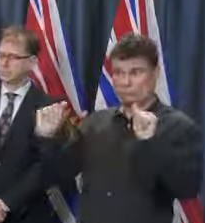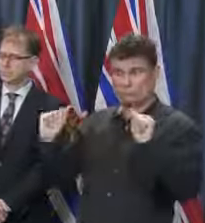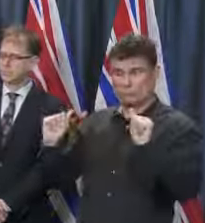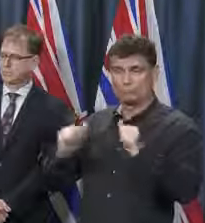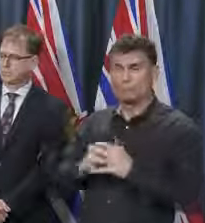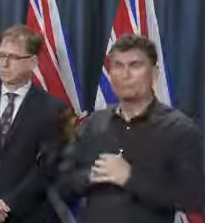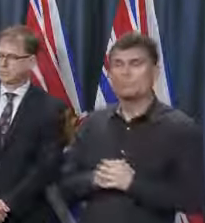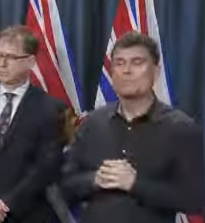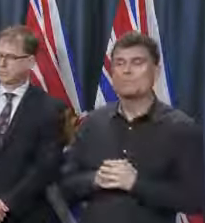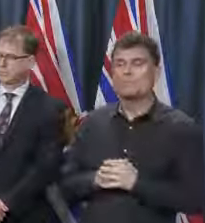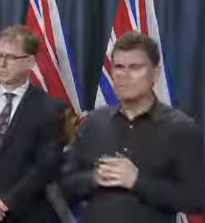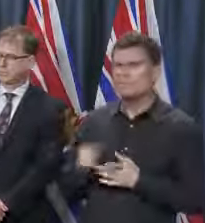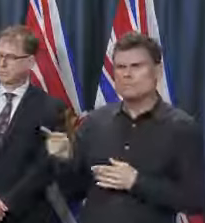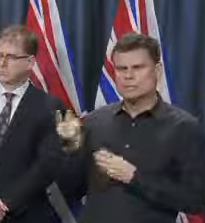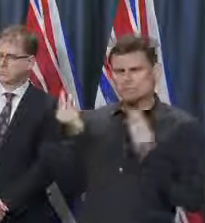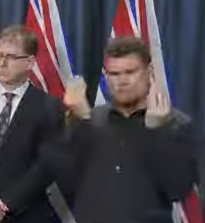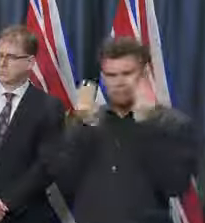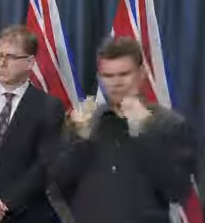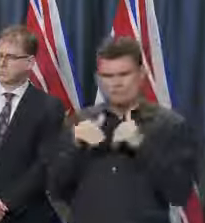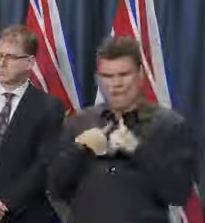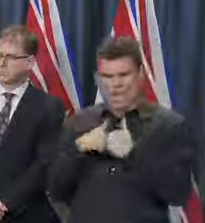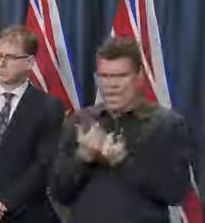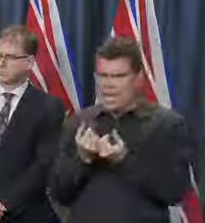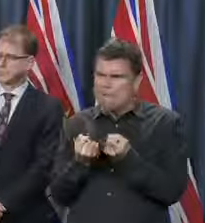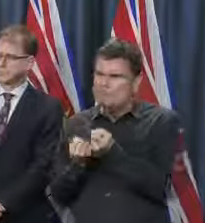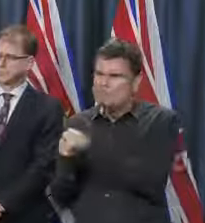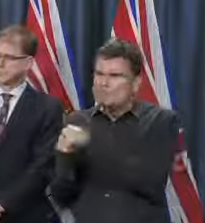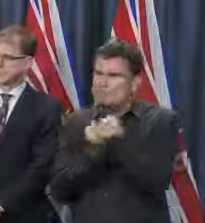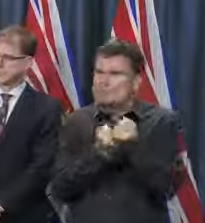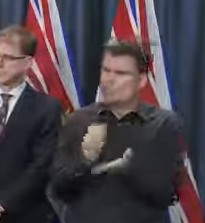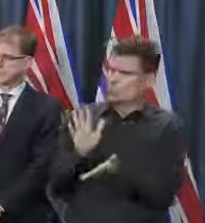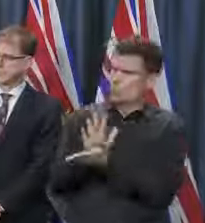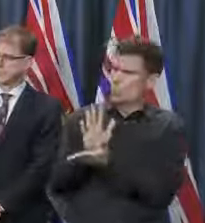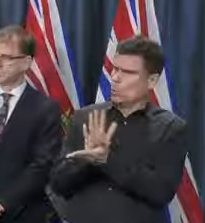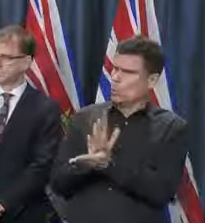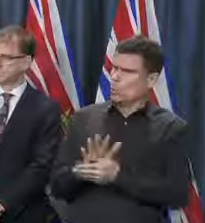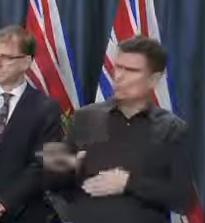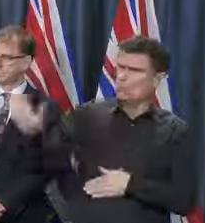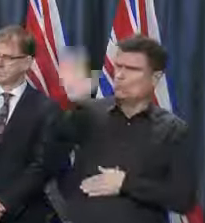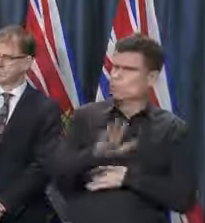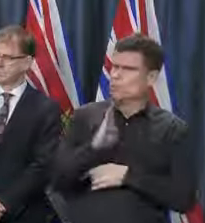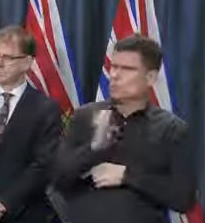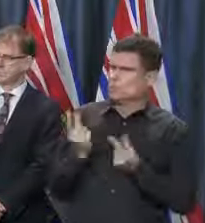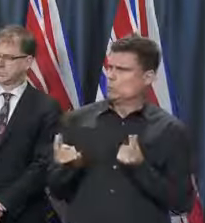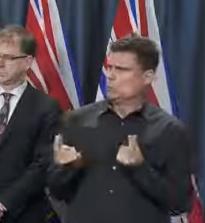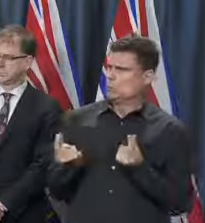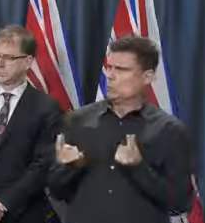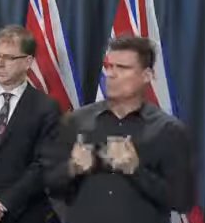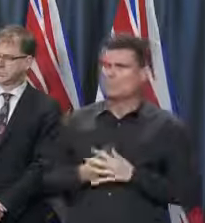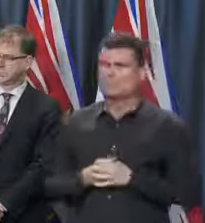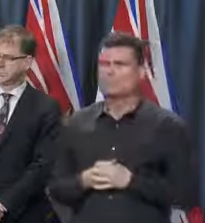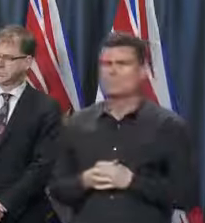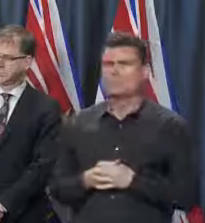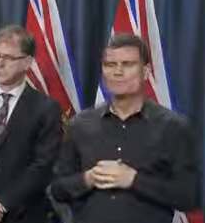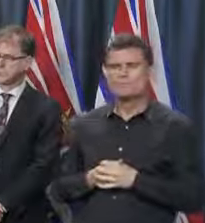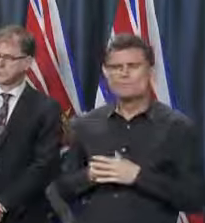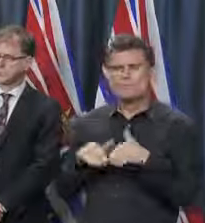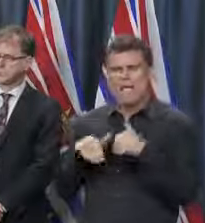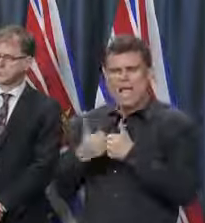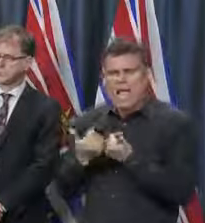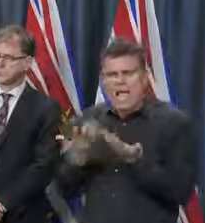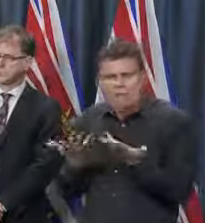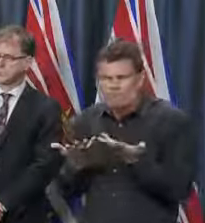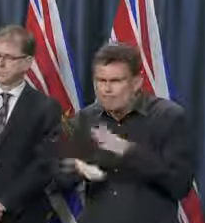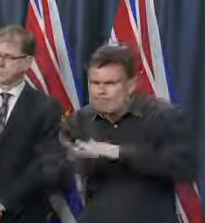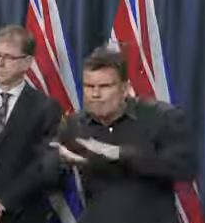school operations following spring break, and we're in active discussions about how to best manage school operations to